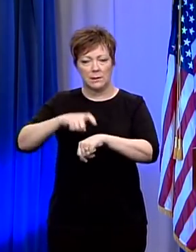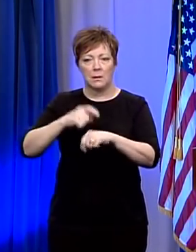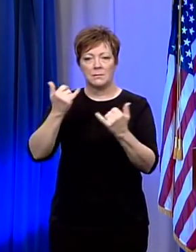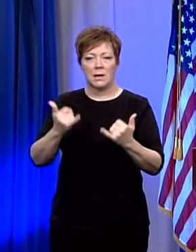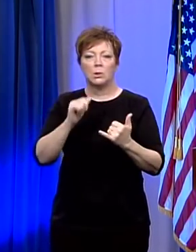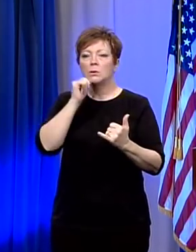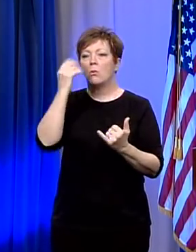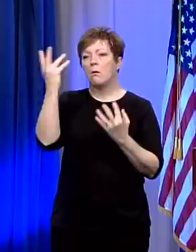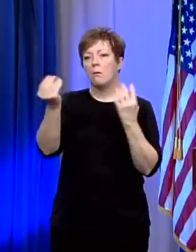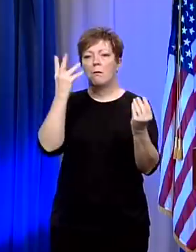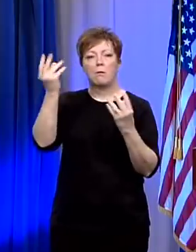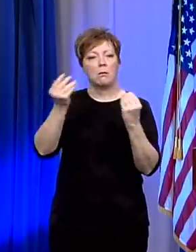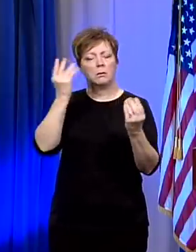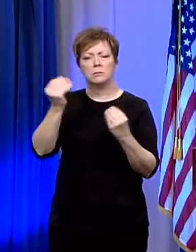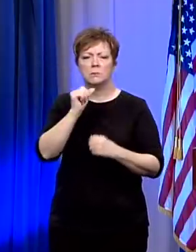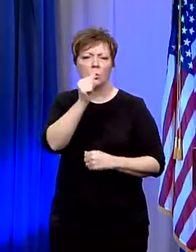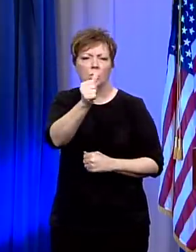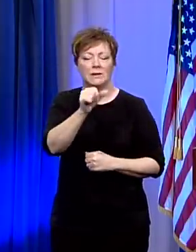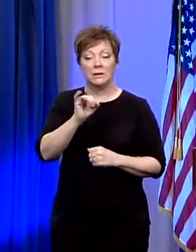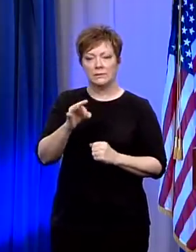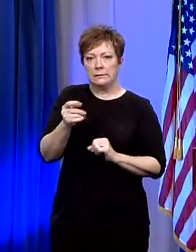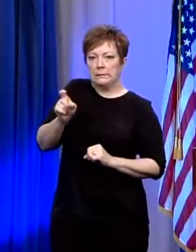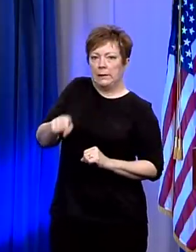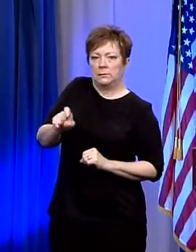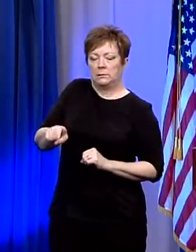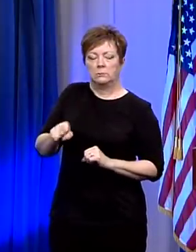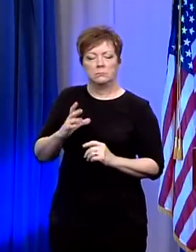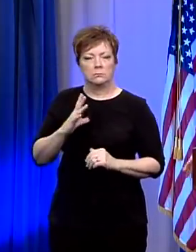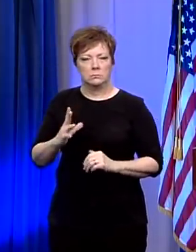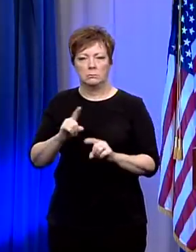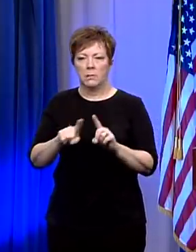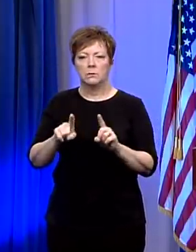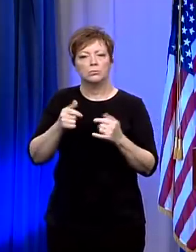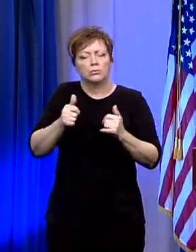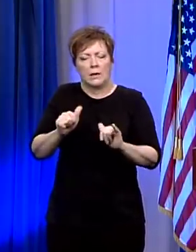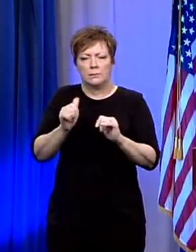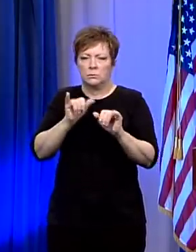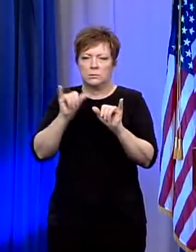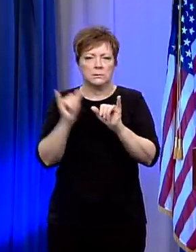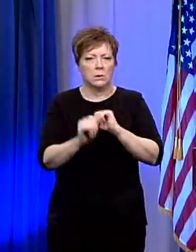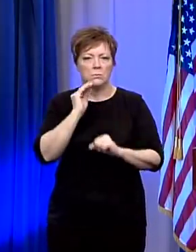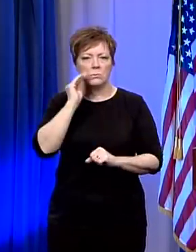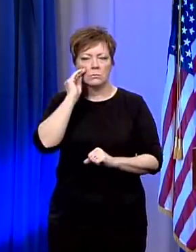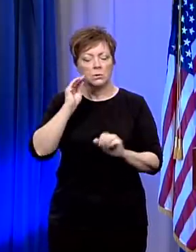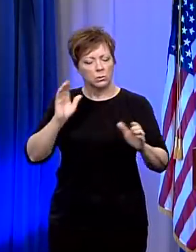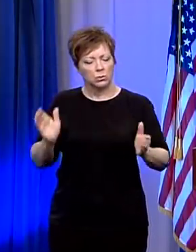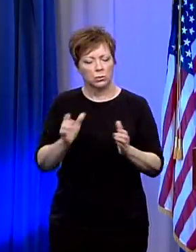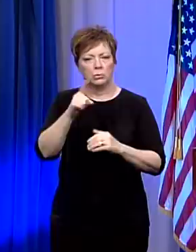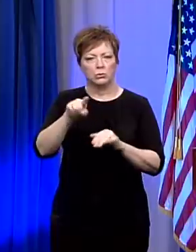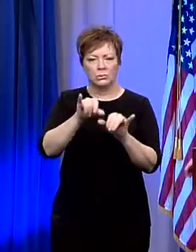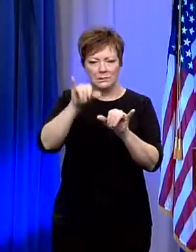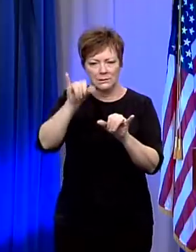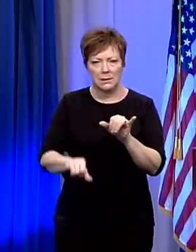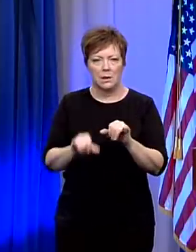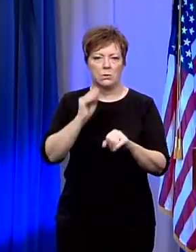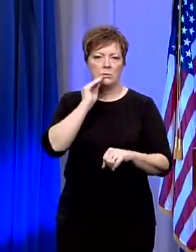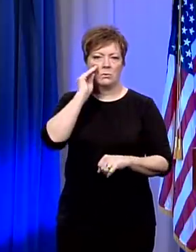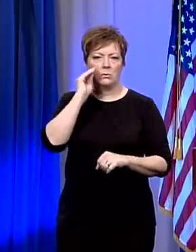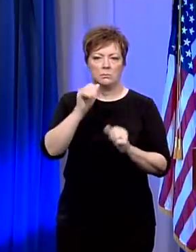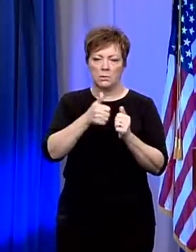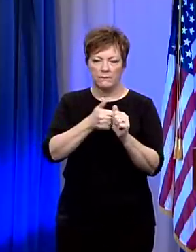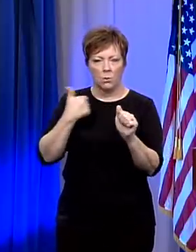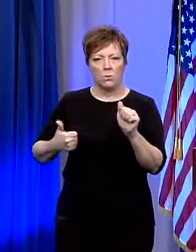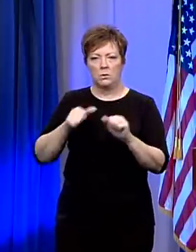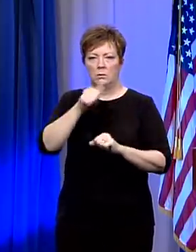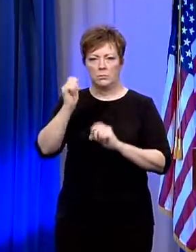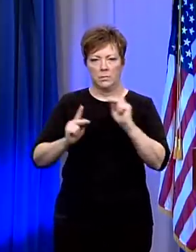out of the public to the extent that you can. And if we are unable to do that by strongly encouraging people to do that, then we would certainly consider